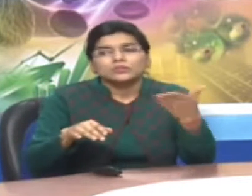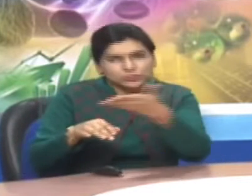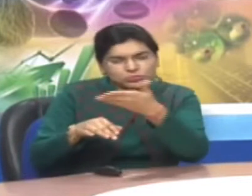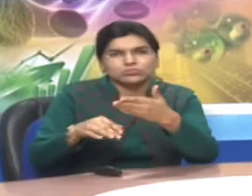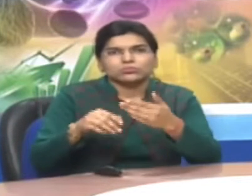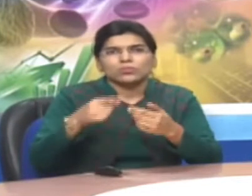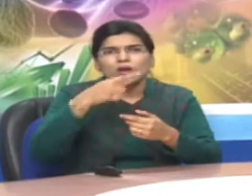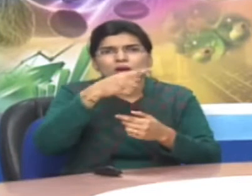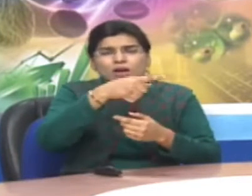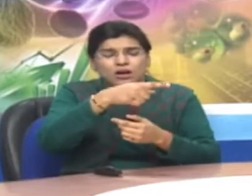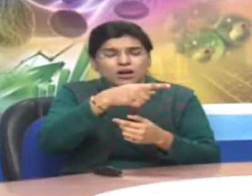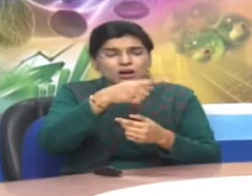Gerard,